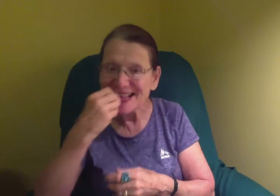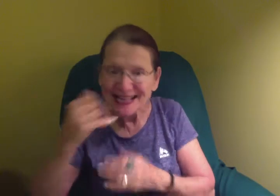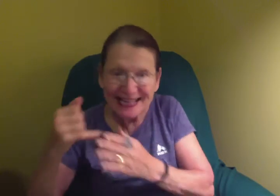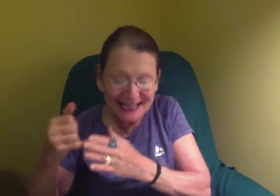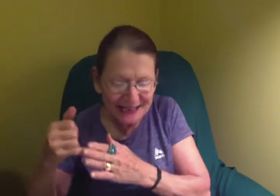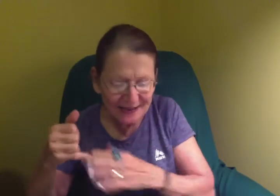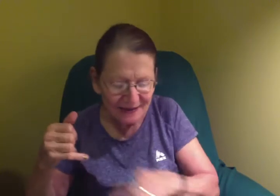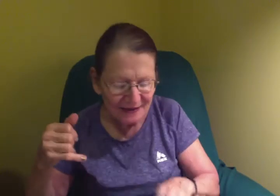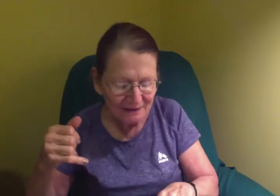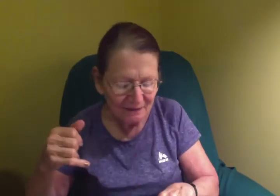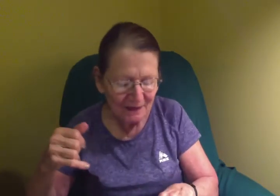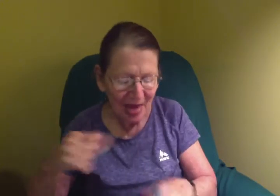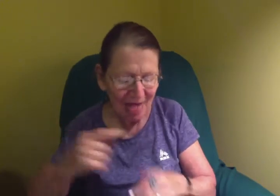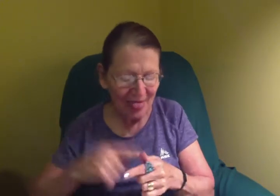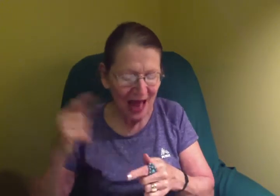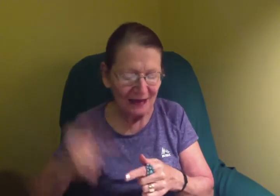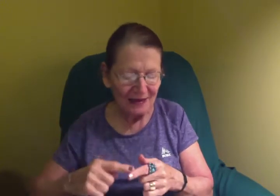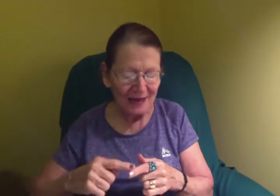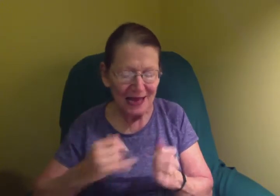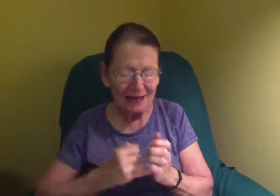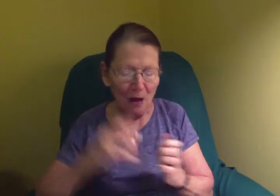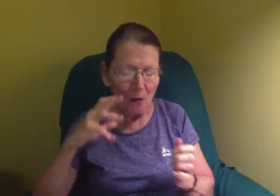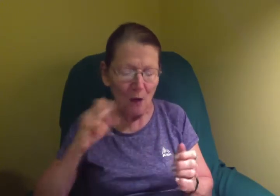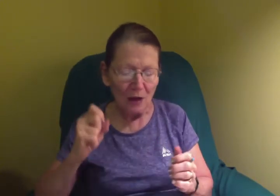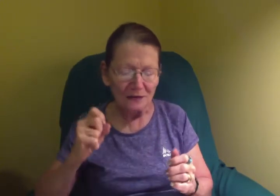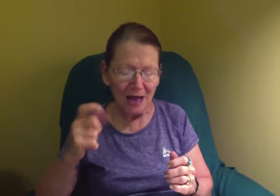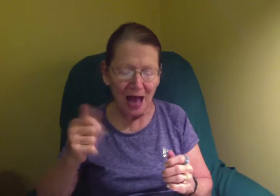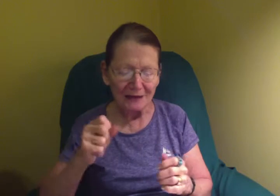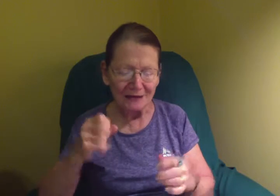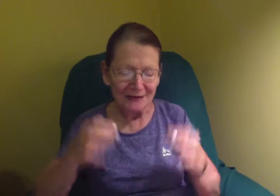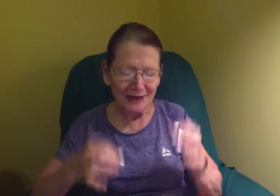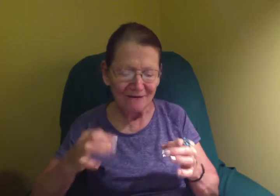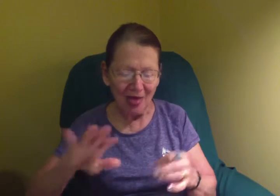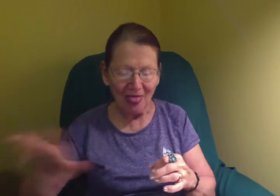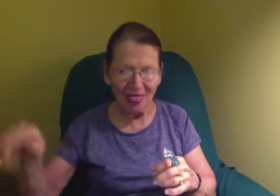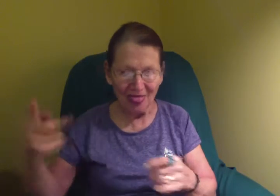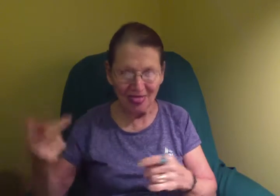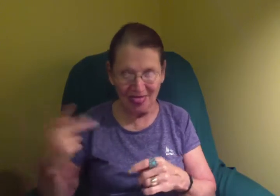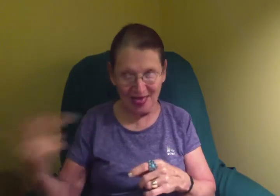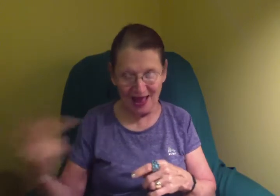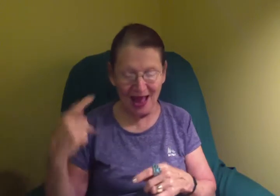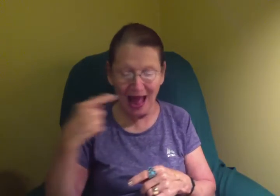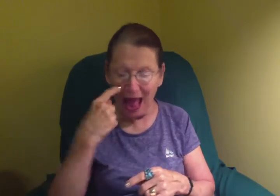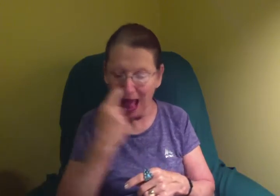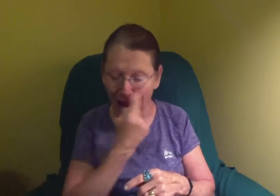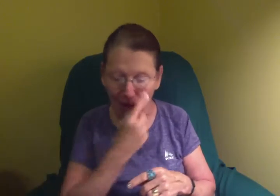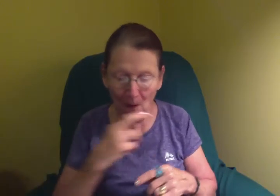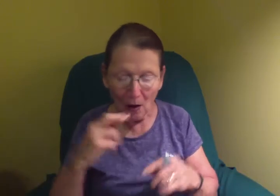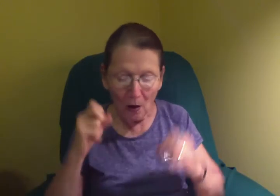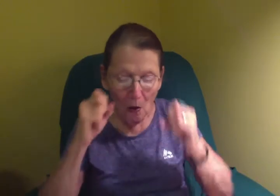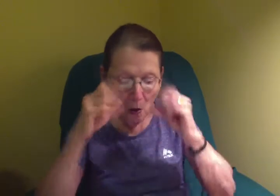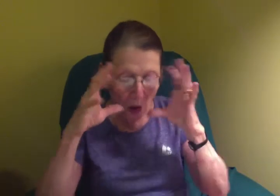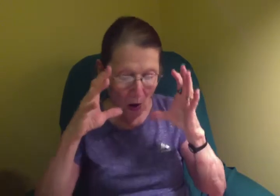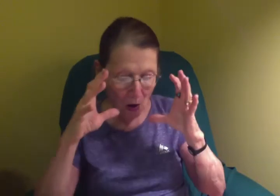that is hard part of the job that I have to do.